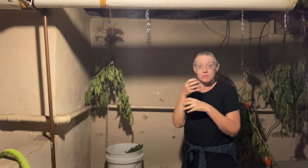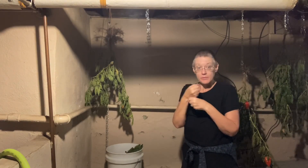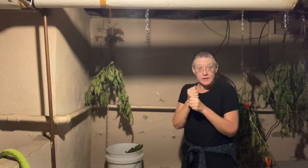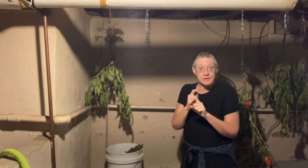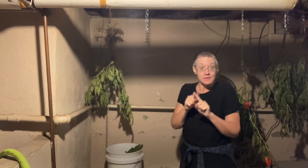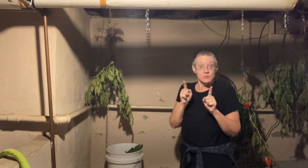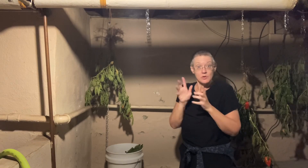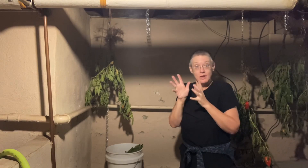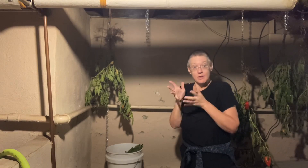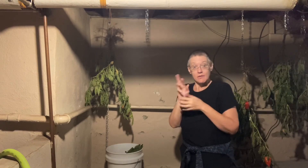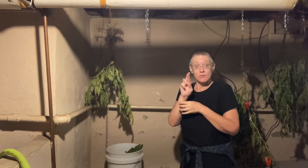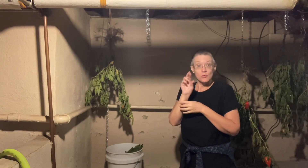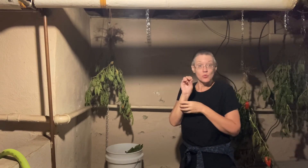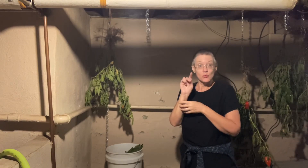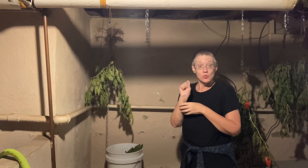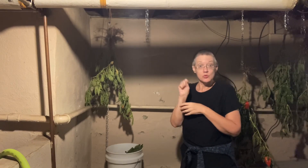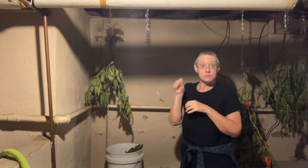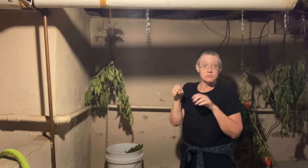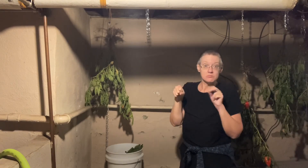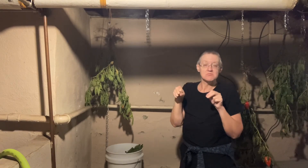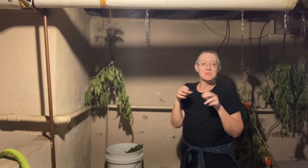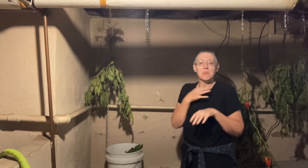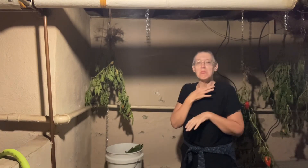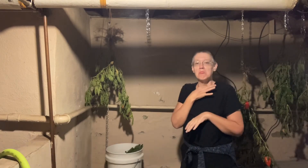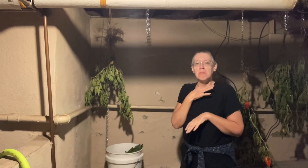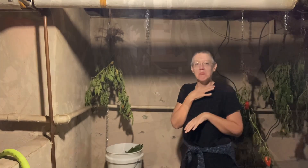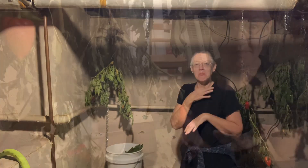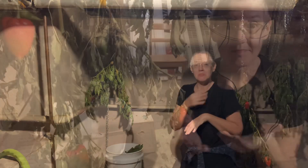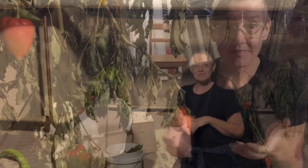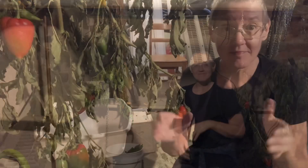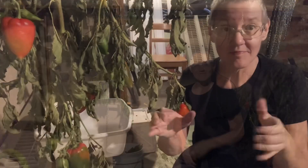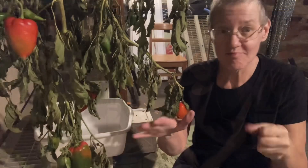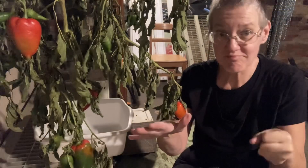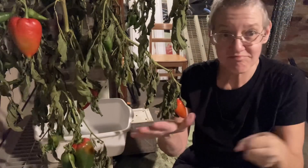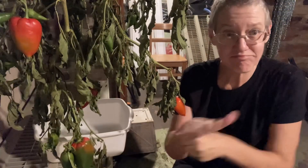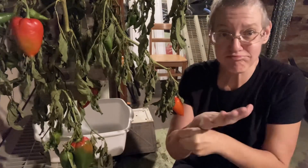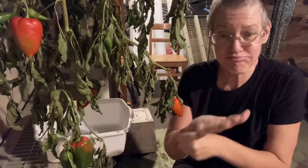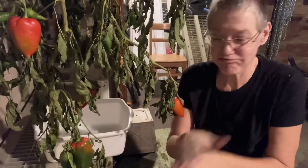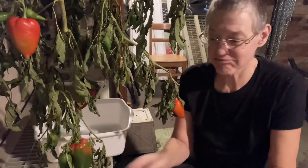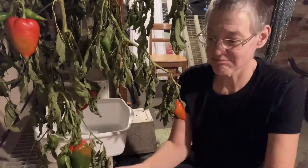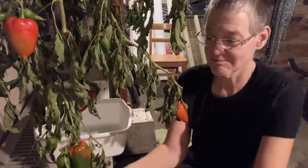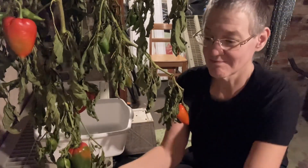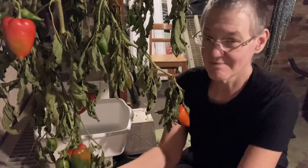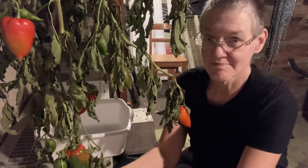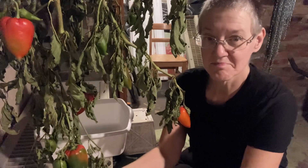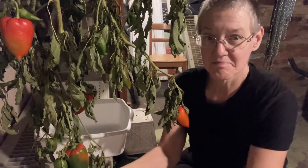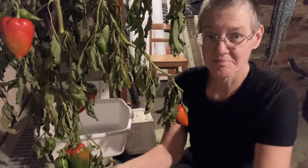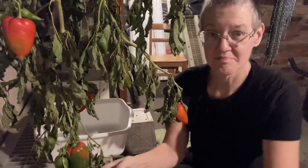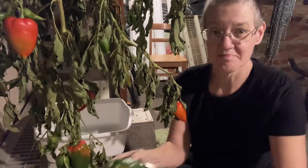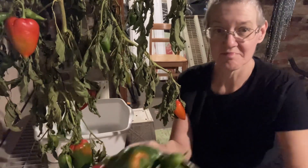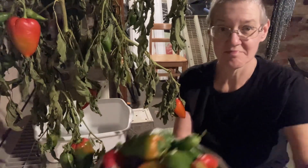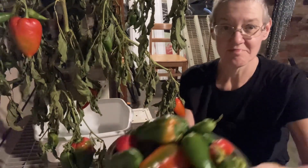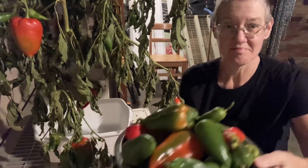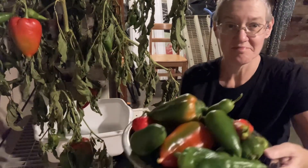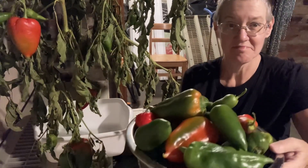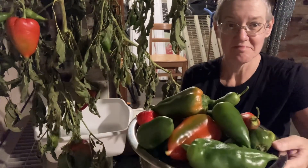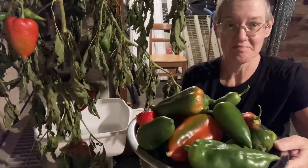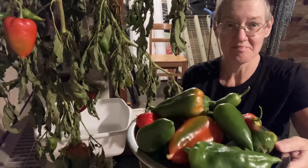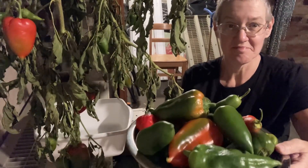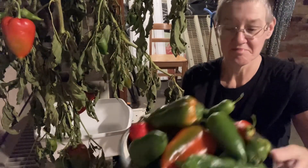red ones I got from that. Does leaving the roots on make a difference or not? I'm curious. Wow, the bowl's already